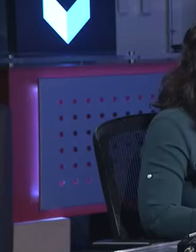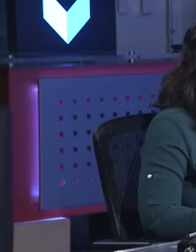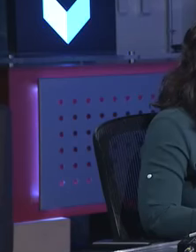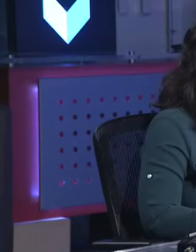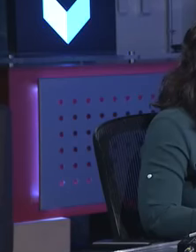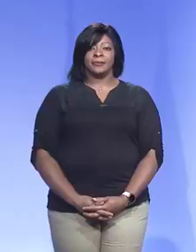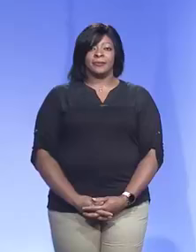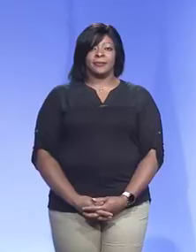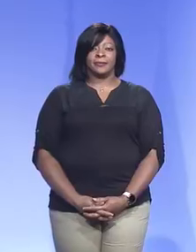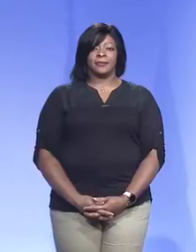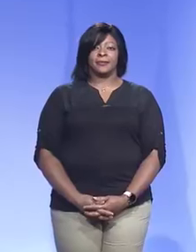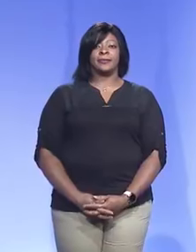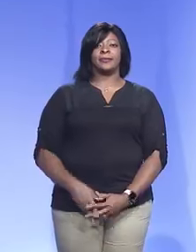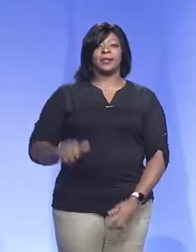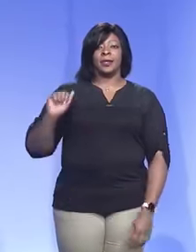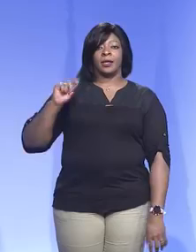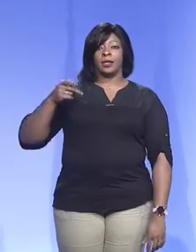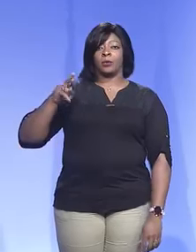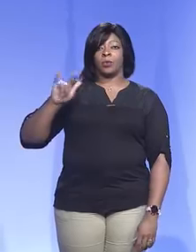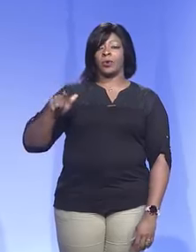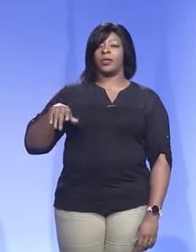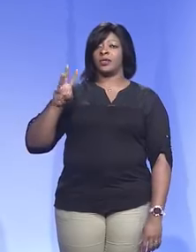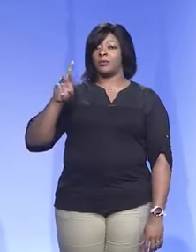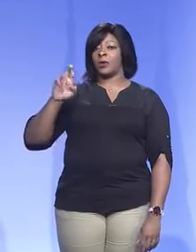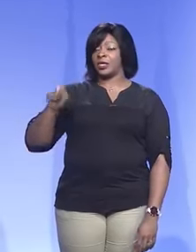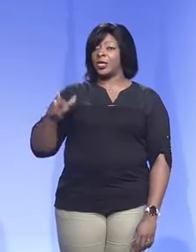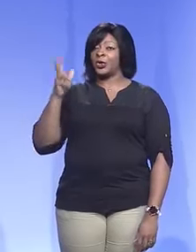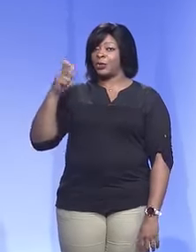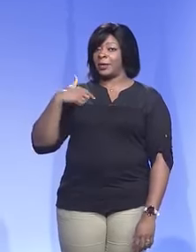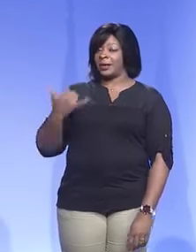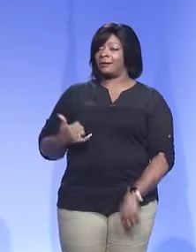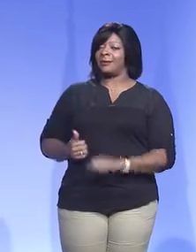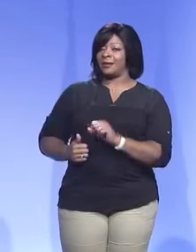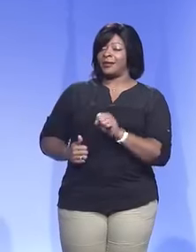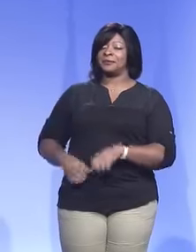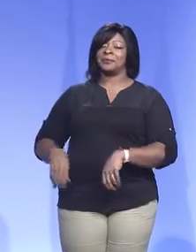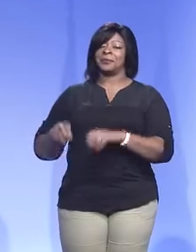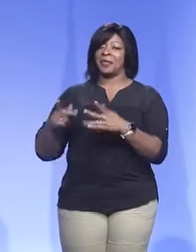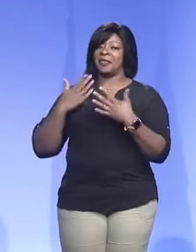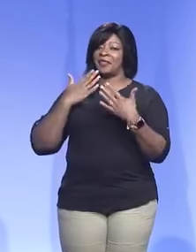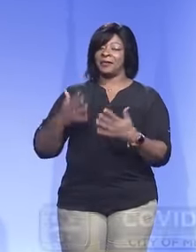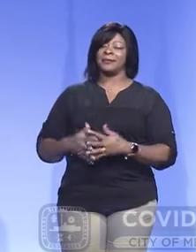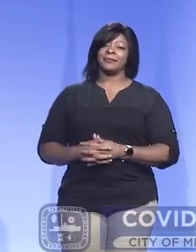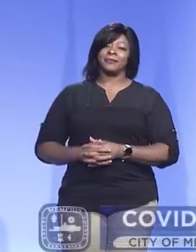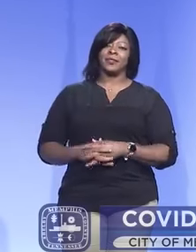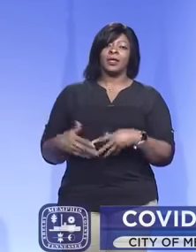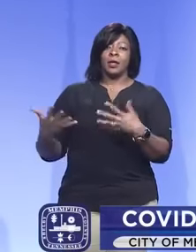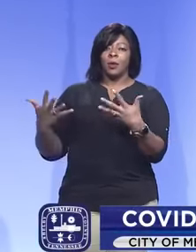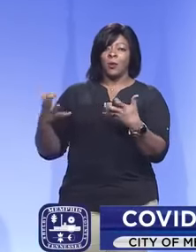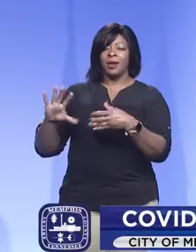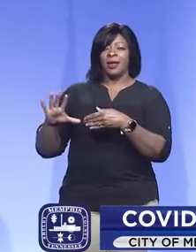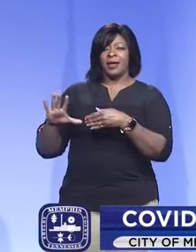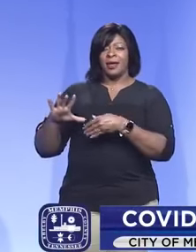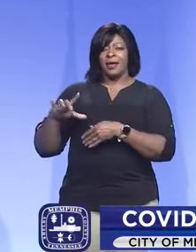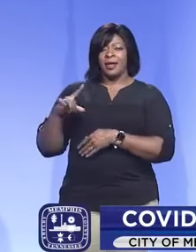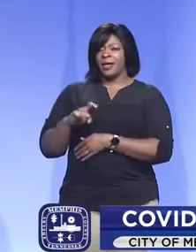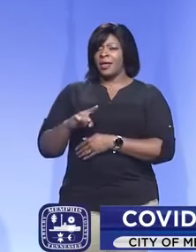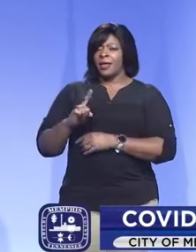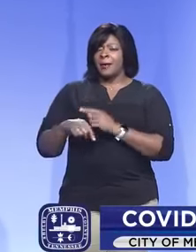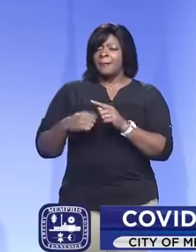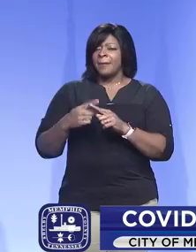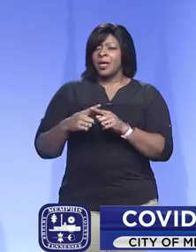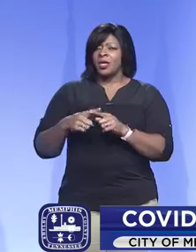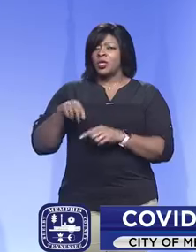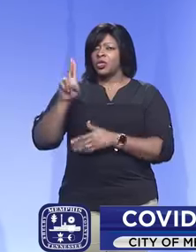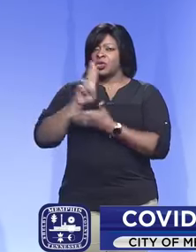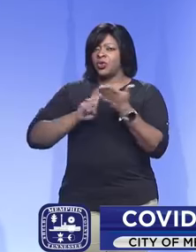WREG. Can you hear me now? Yes. Okay, thank you. I wanted to ask about the